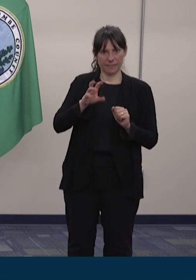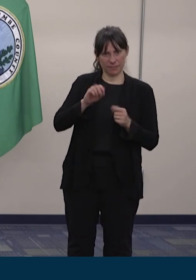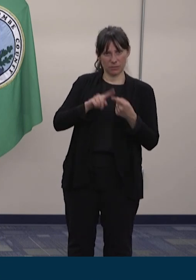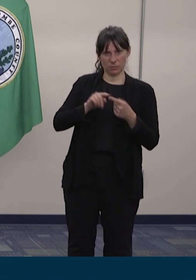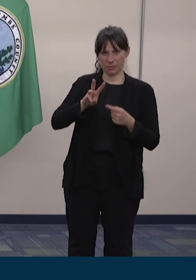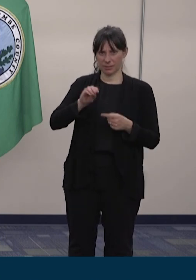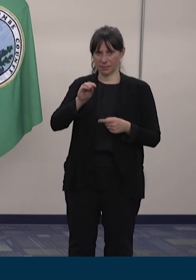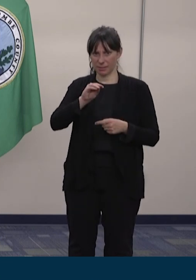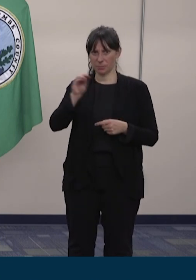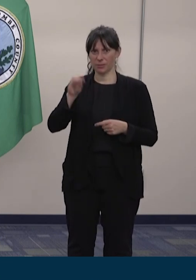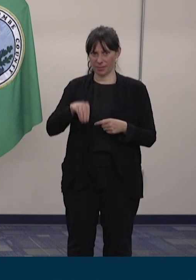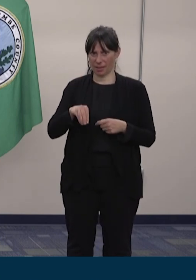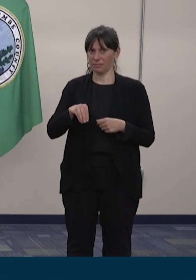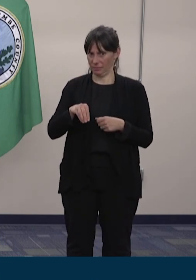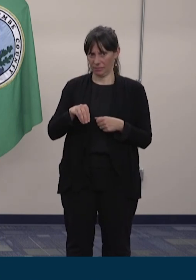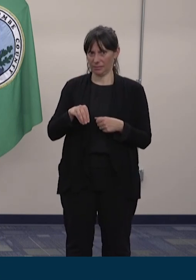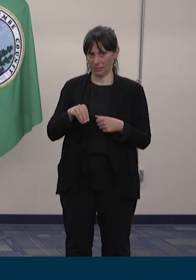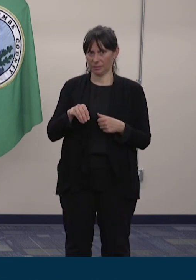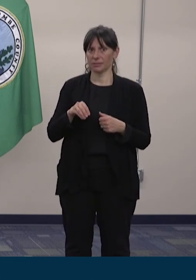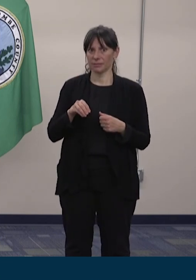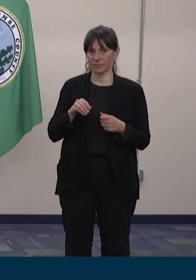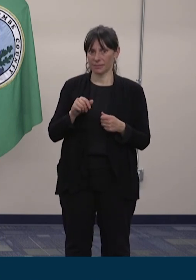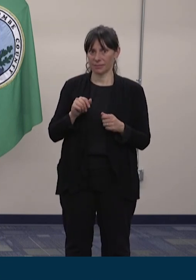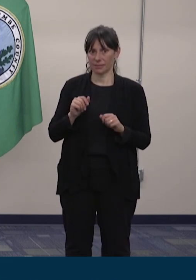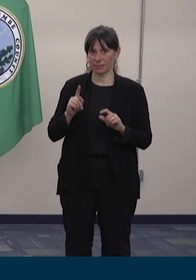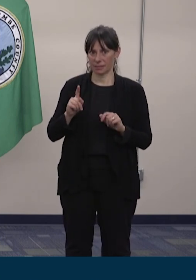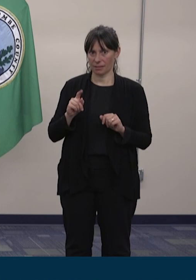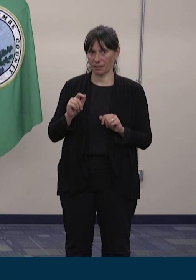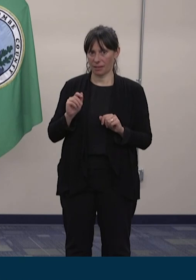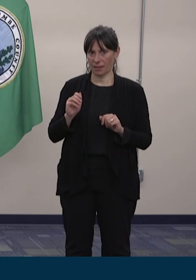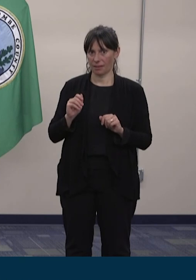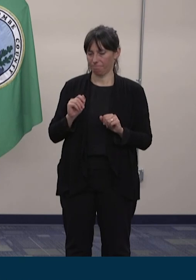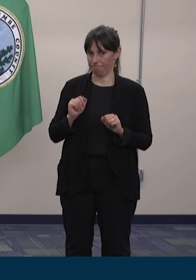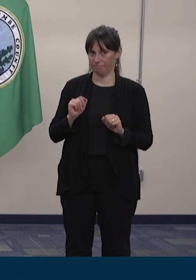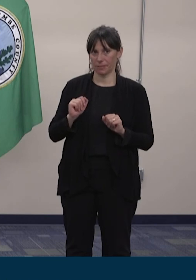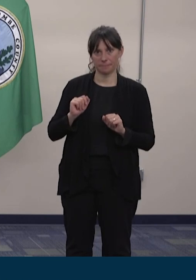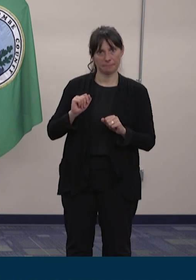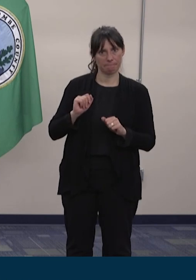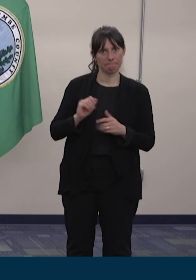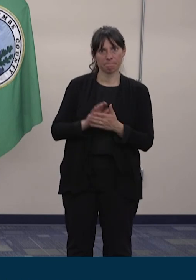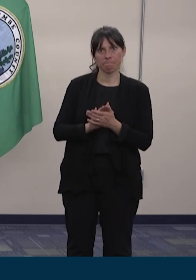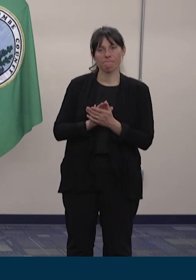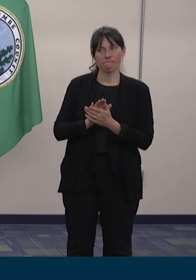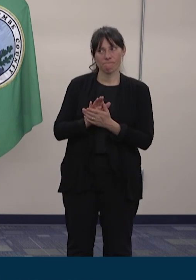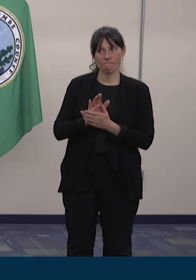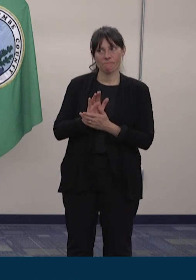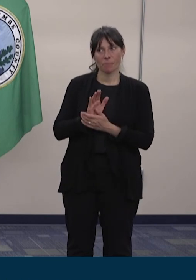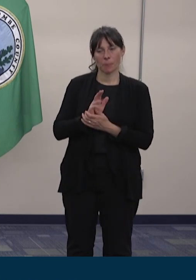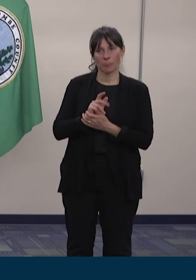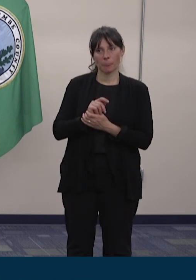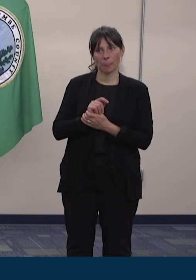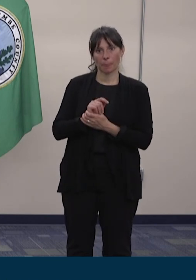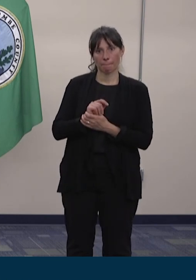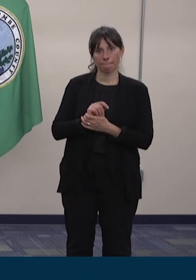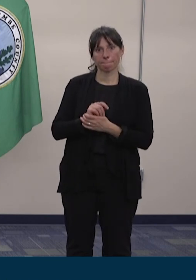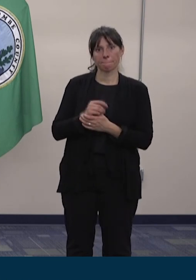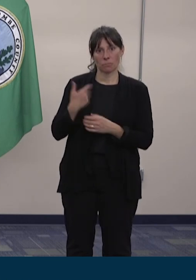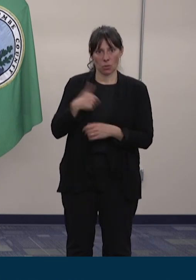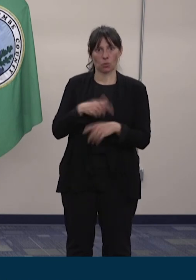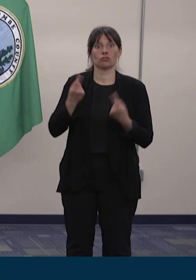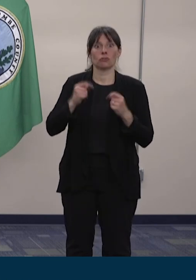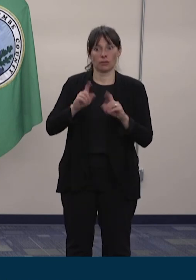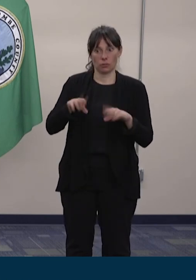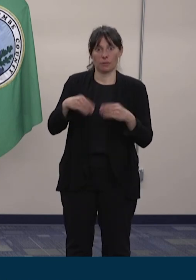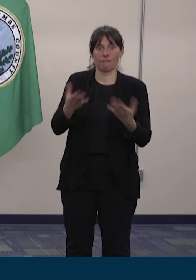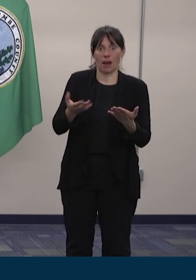think que we have significa at this es point in time adequate resources to start to provide the de care, the poder necessary proveer care that we los